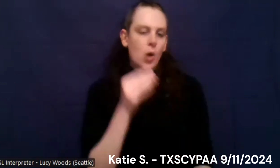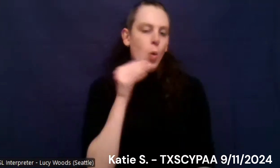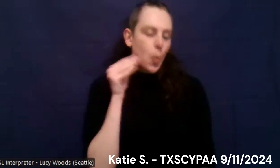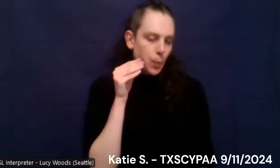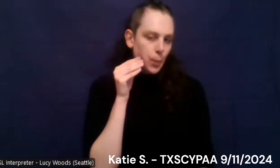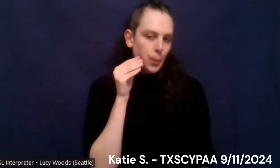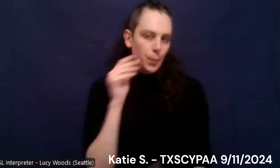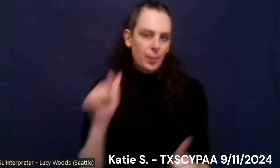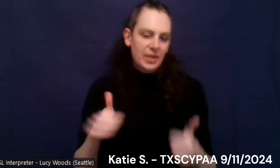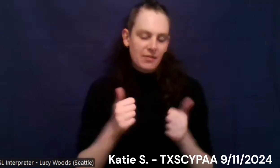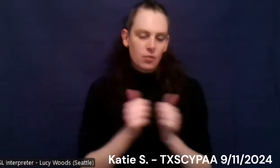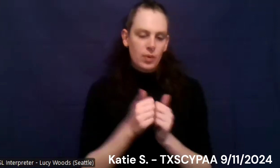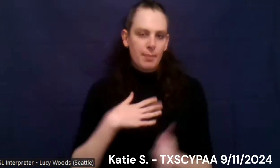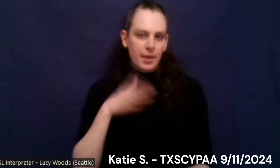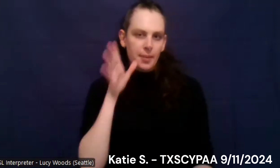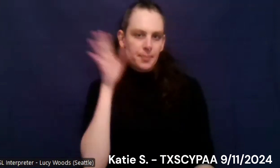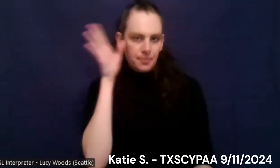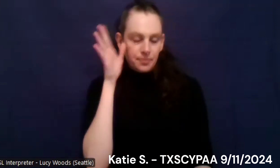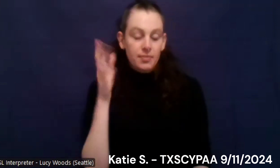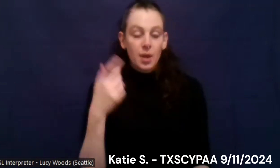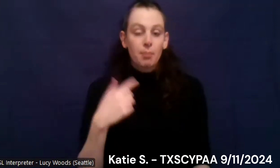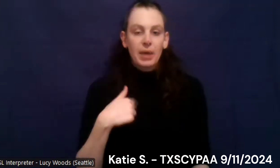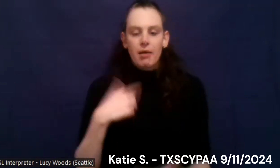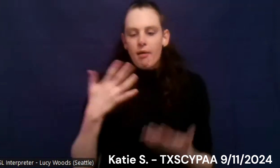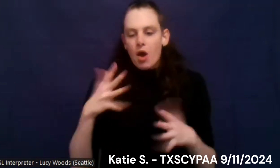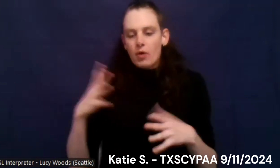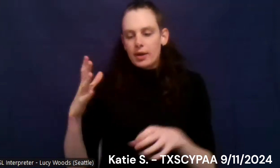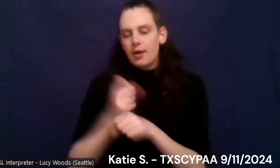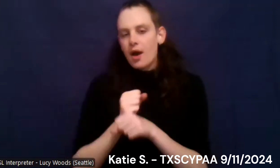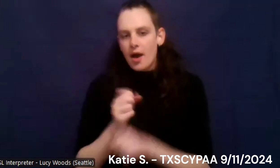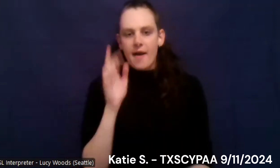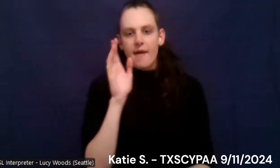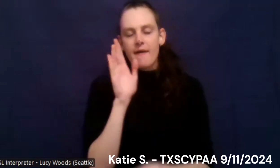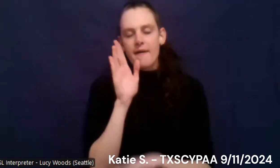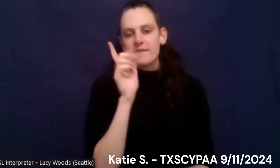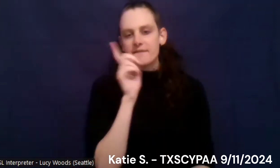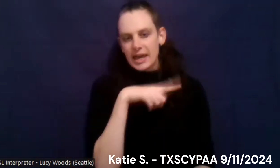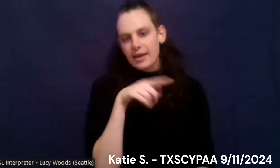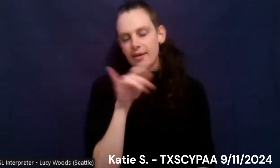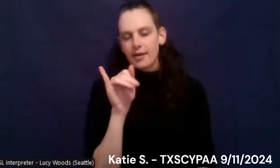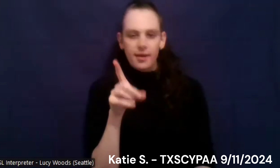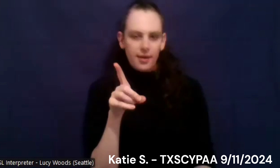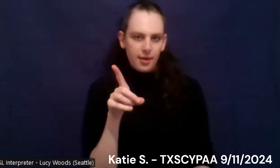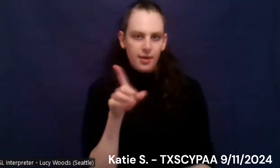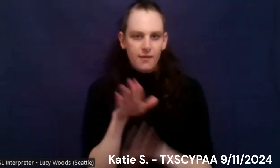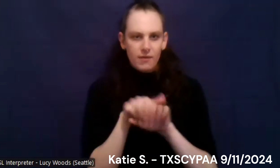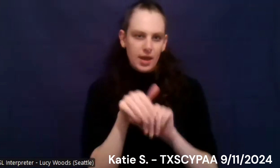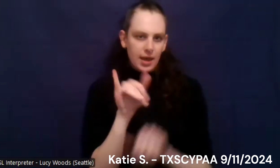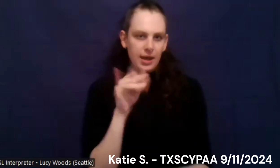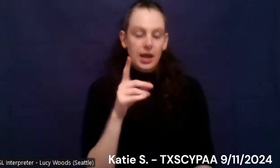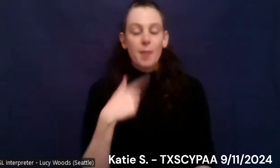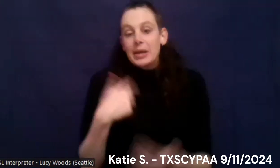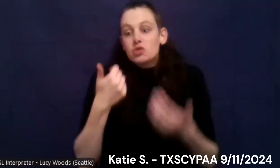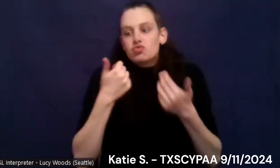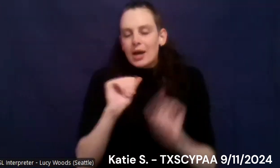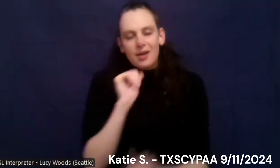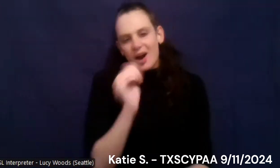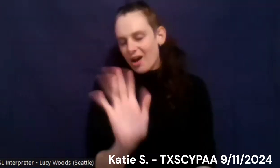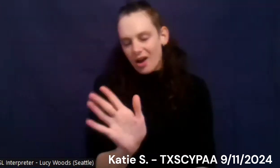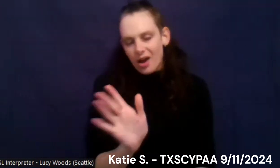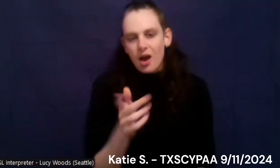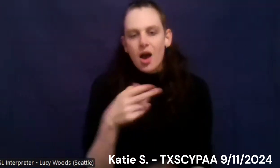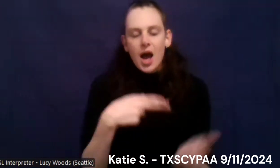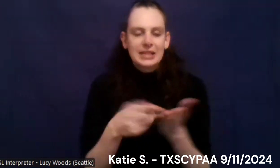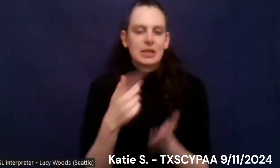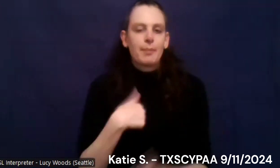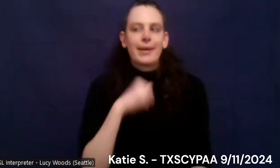already accumulated a fake ID. And honestly, wasn't even trying. Like, as an alcoholic, I'll tell you, I wasn't